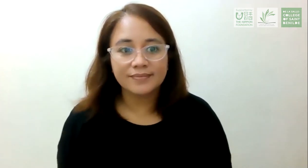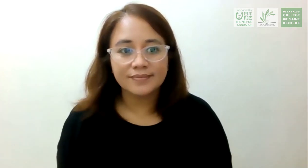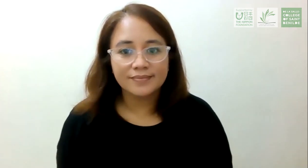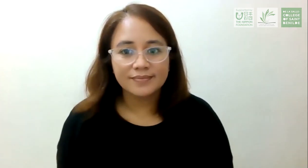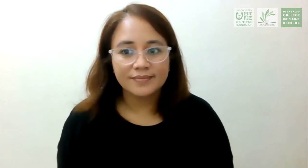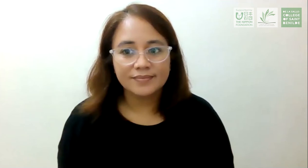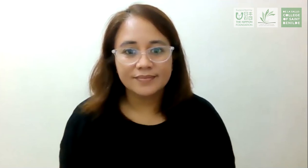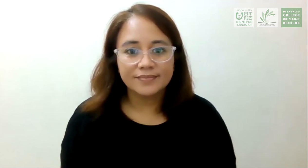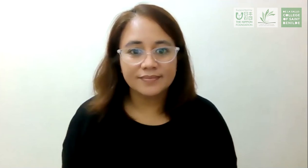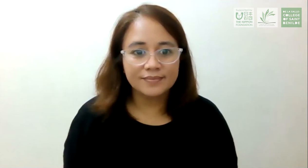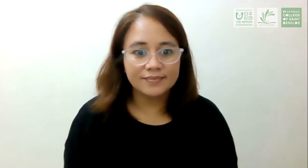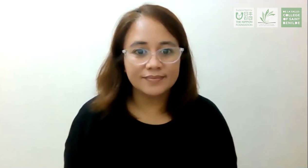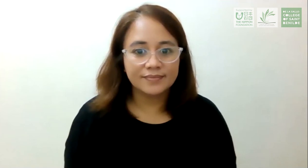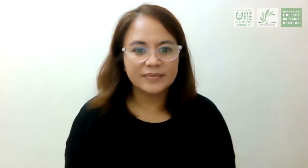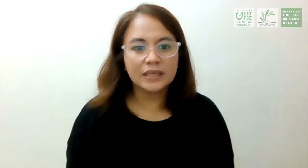So it's up to you.